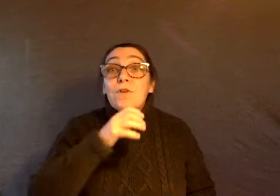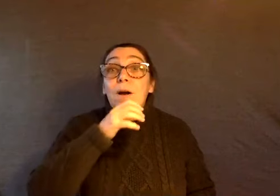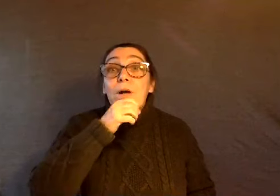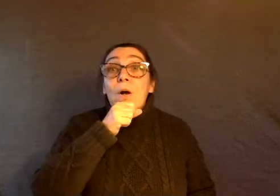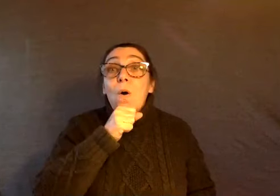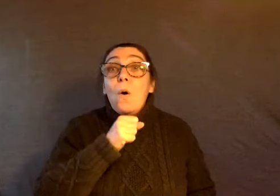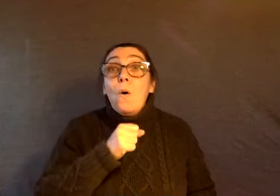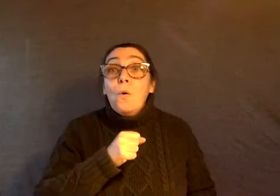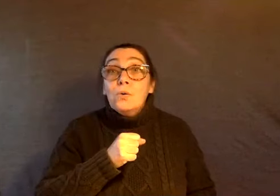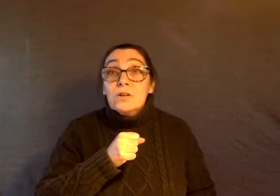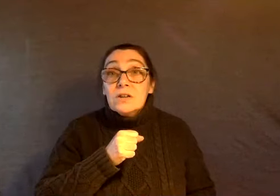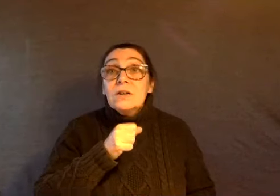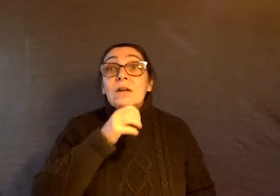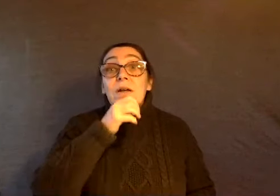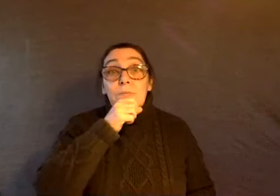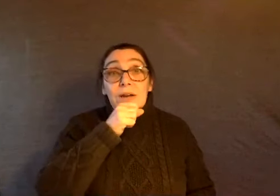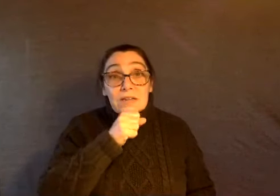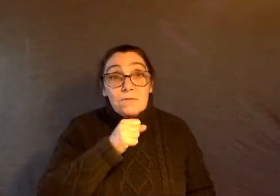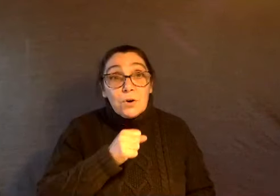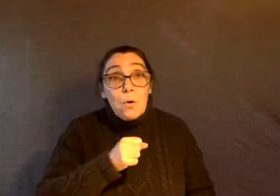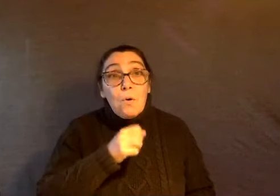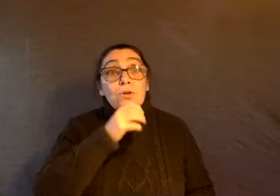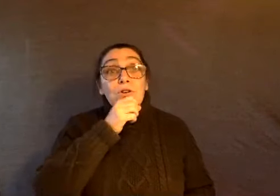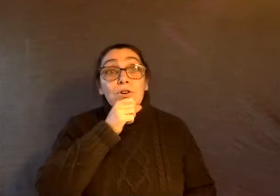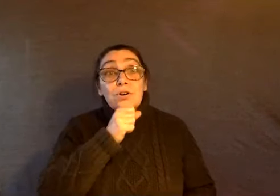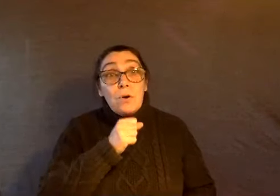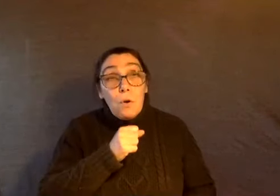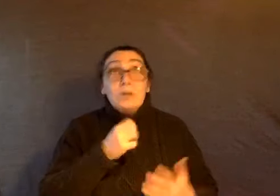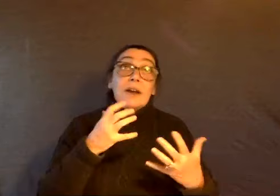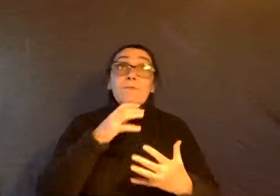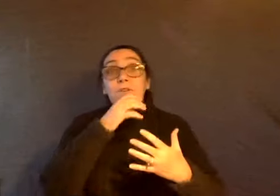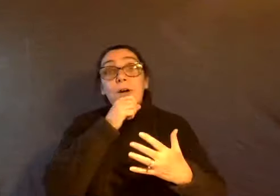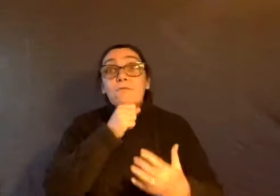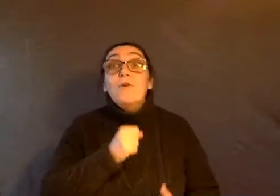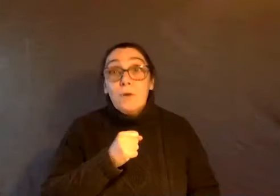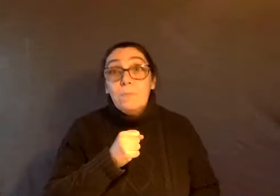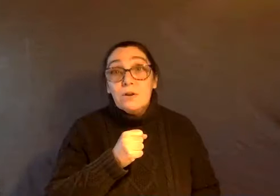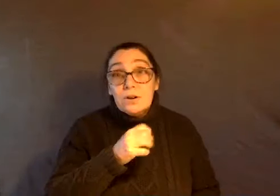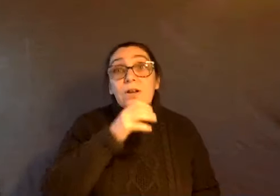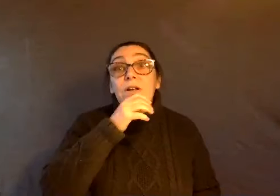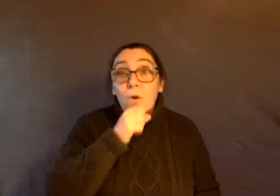from, old. Because if you're older, you're old enough to have grown a beard.